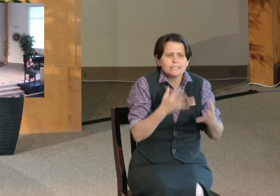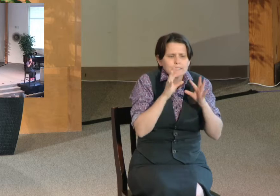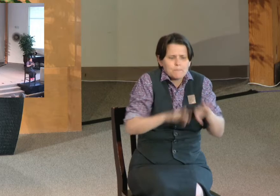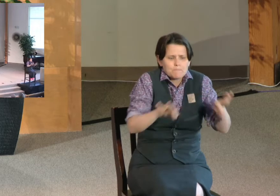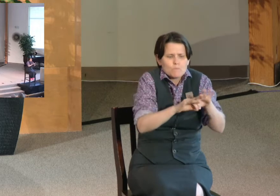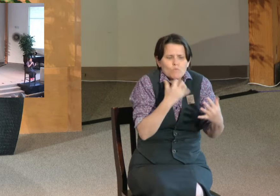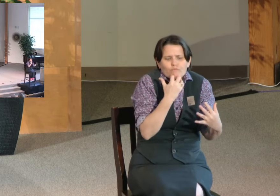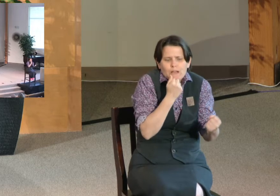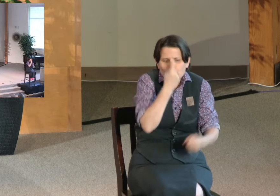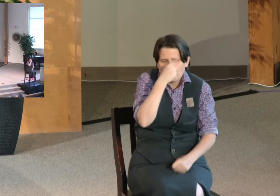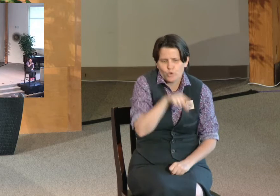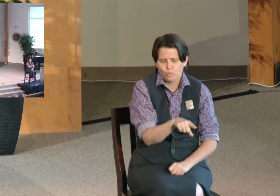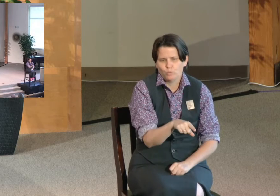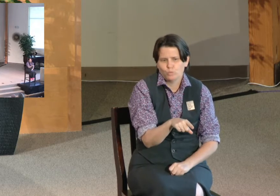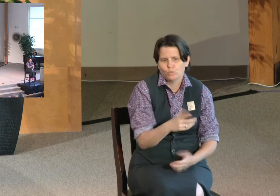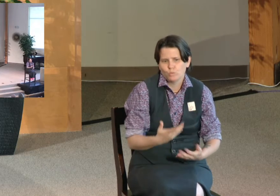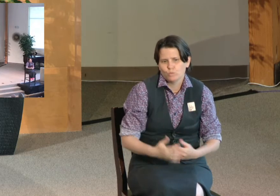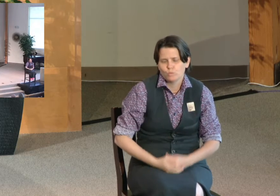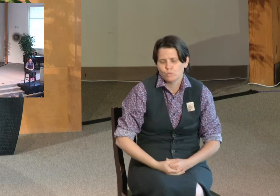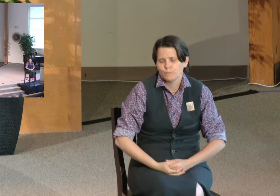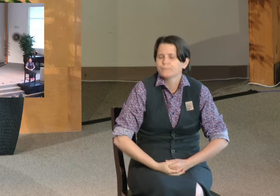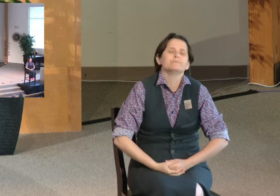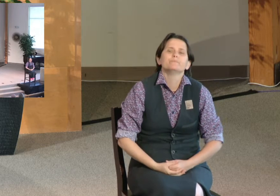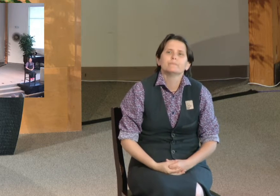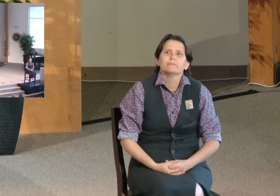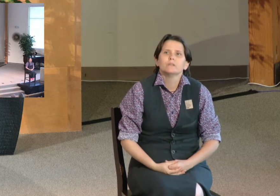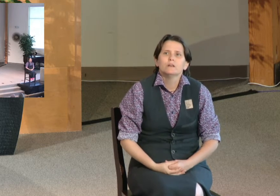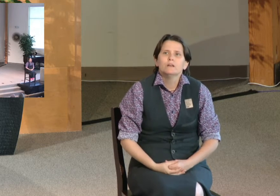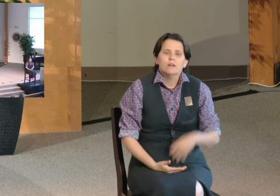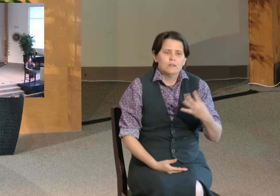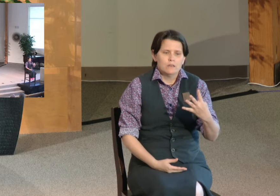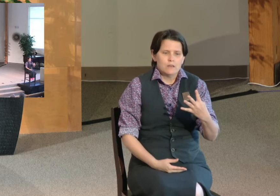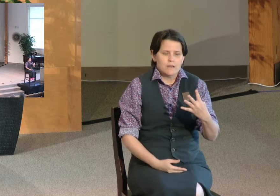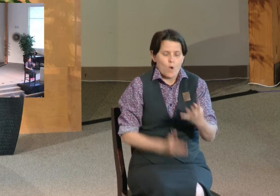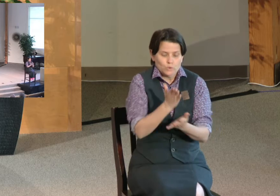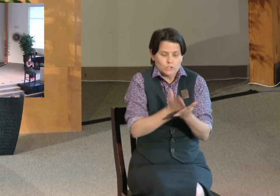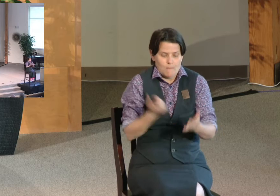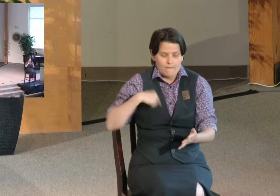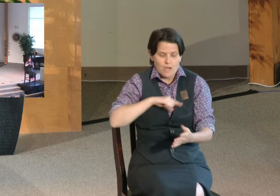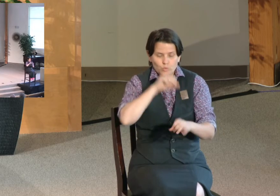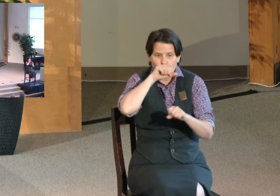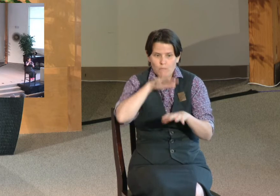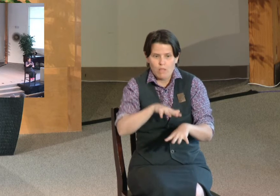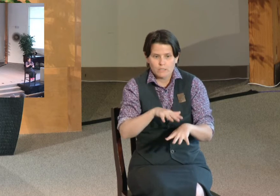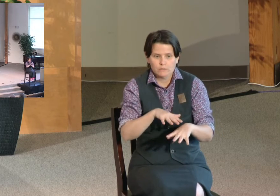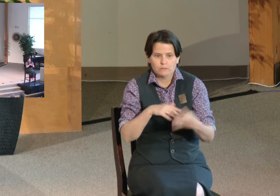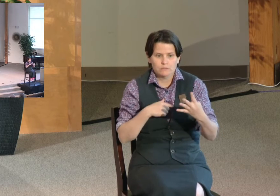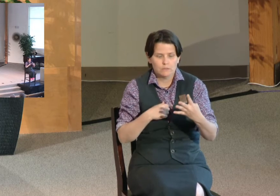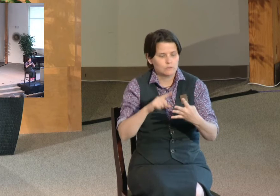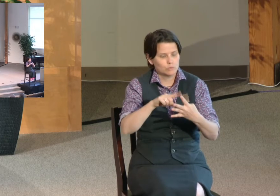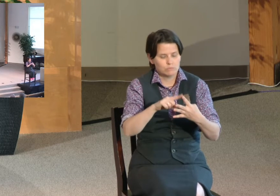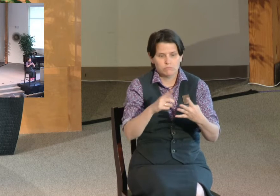Now, some of us were blessed to have fathers who really embraced the maturity of the king archetype. But for most of us,